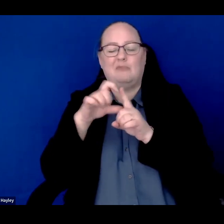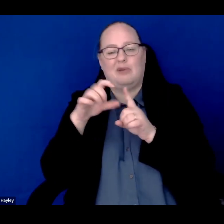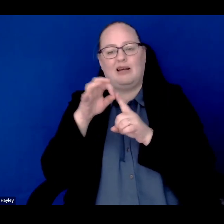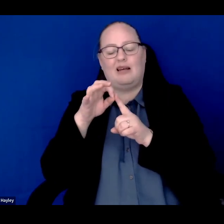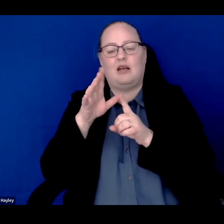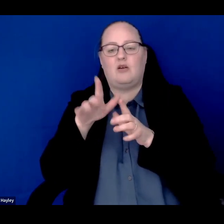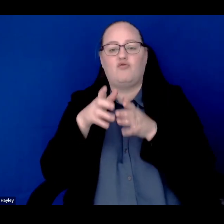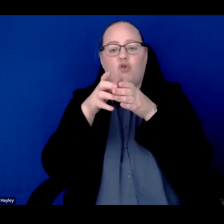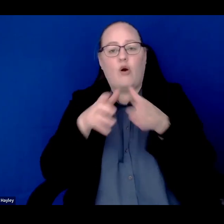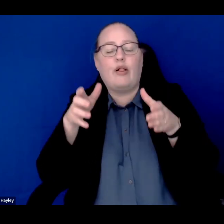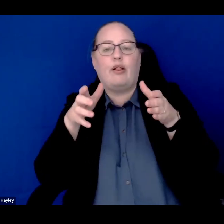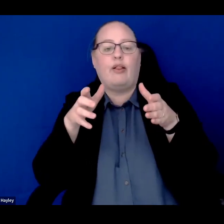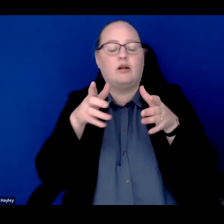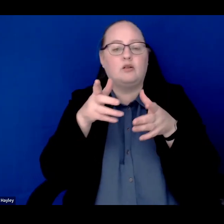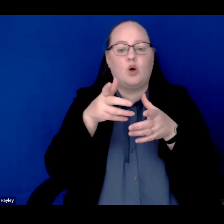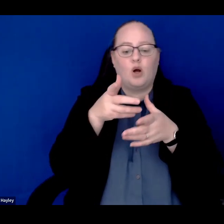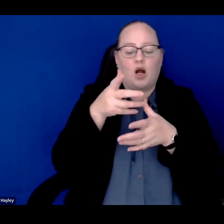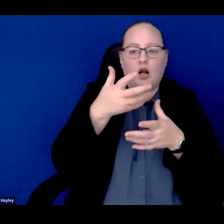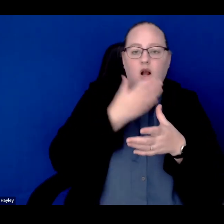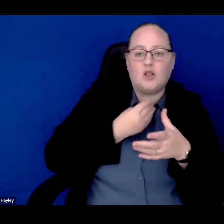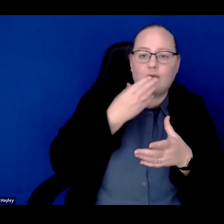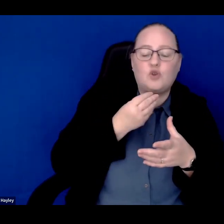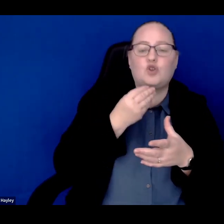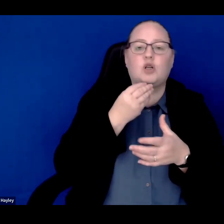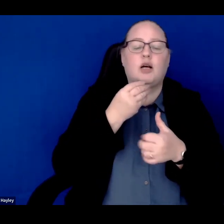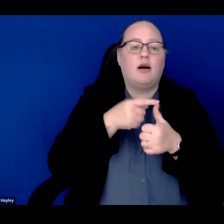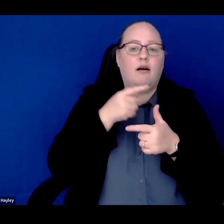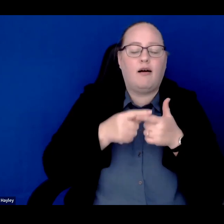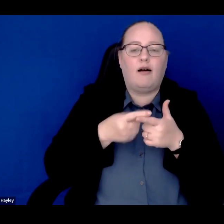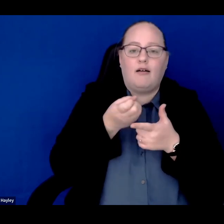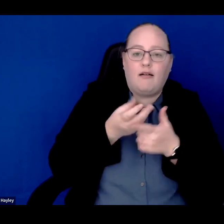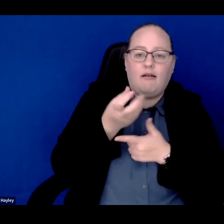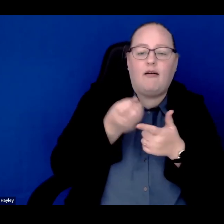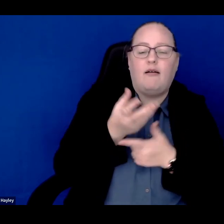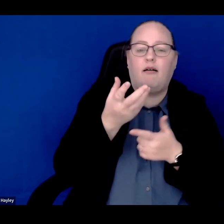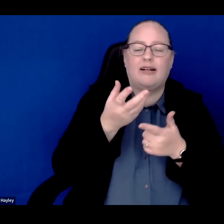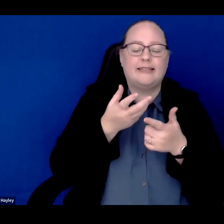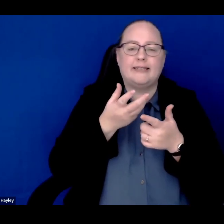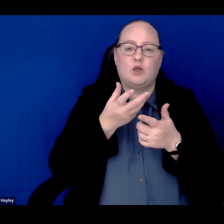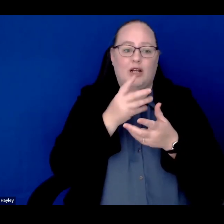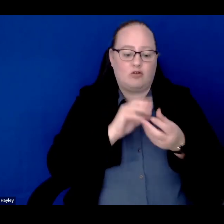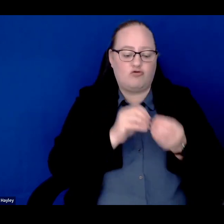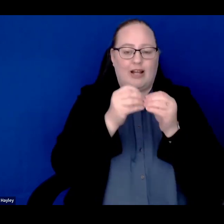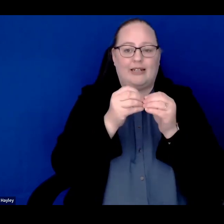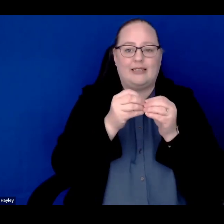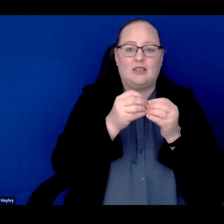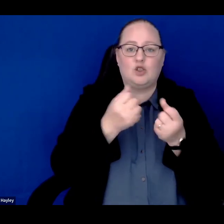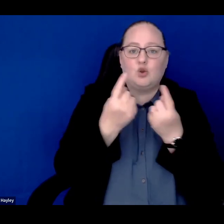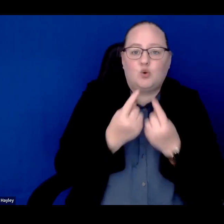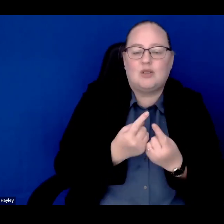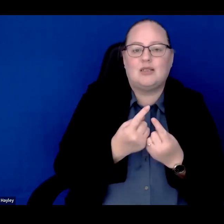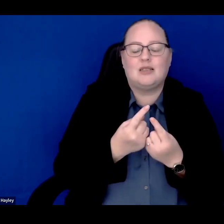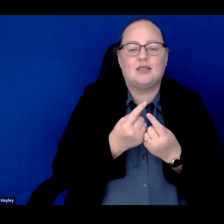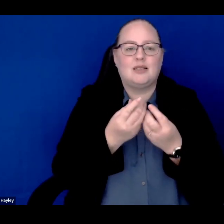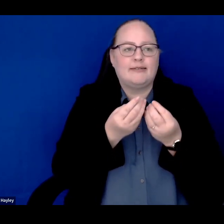and consumption, material-intensive resource use to create goods and services, that will achieve our problems, which is kind